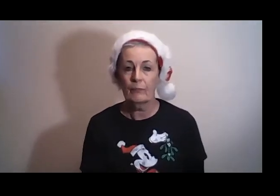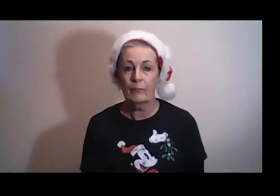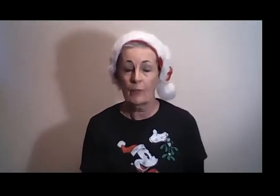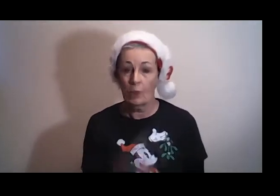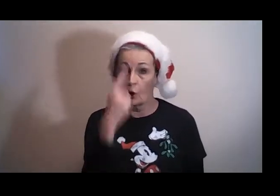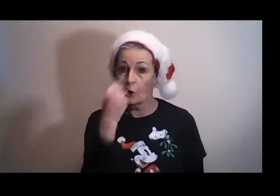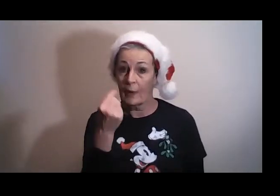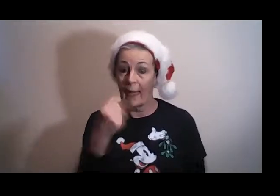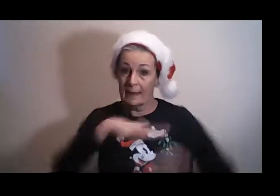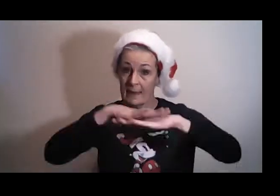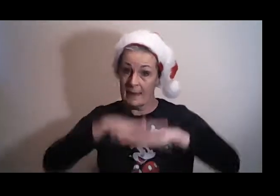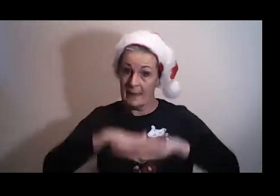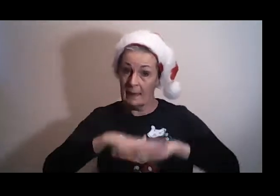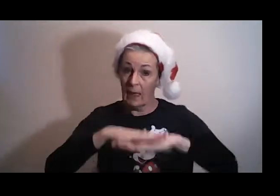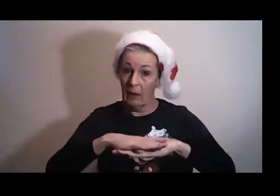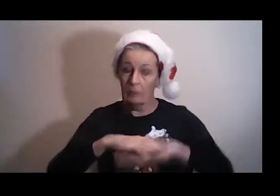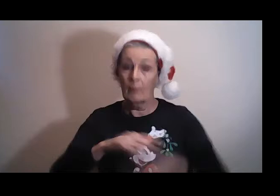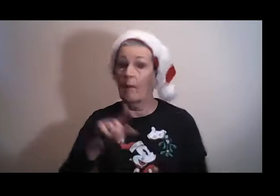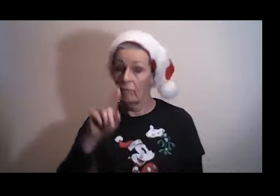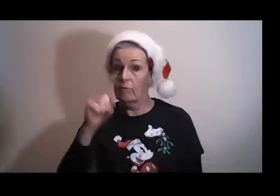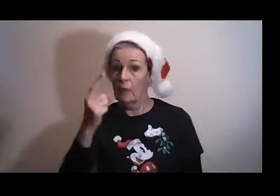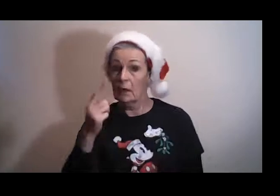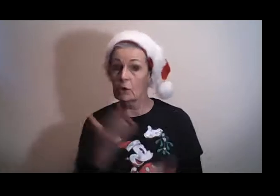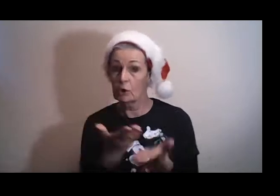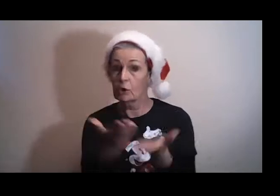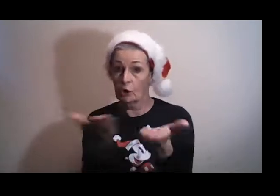the standing one first.